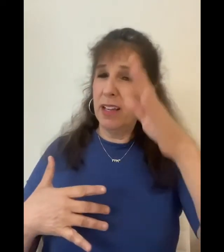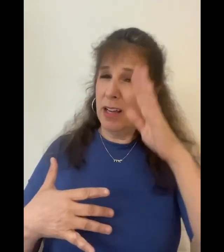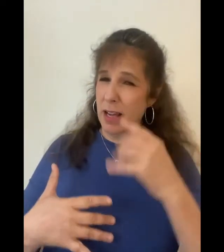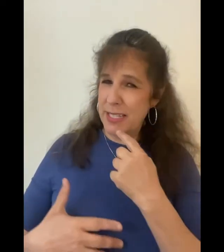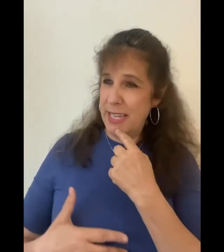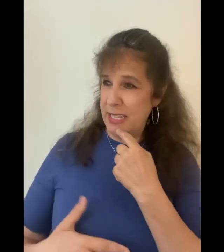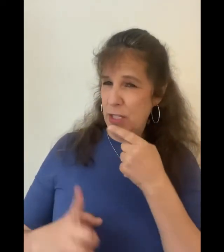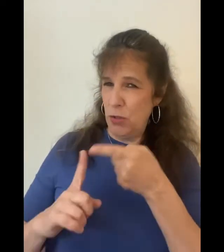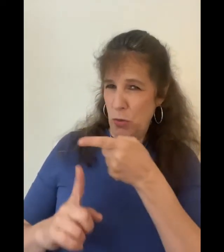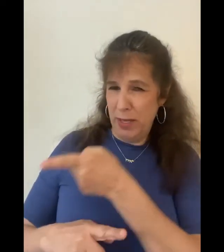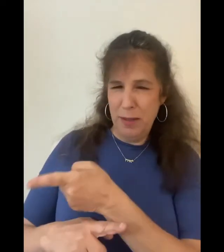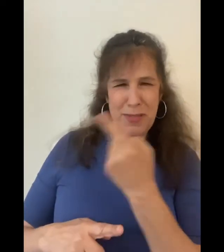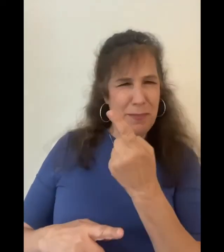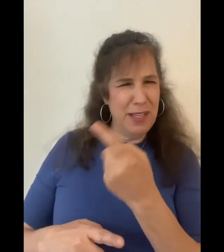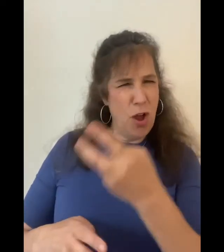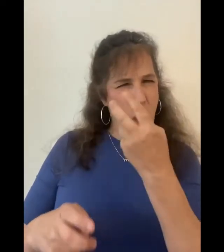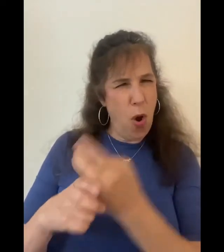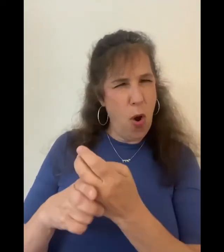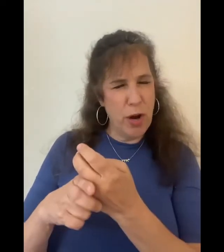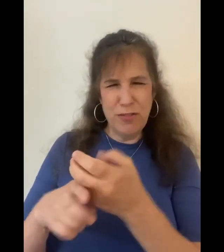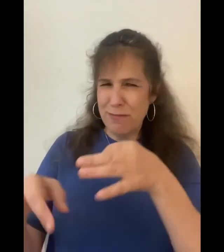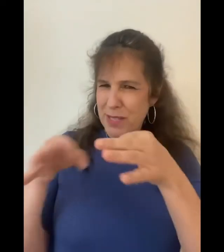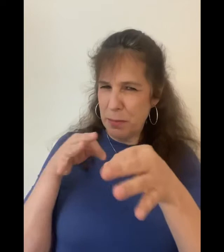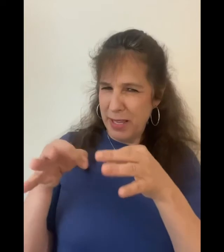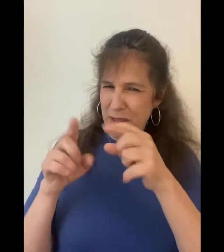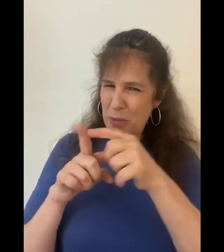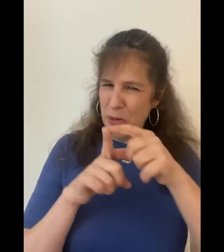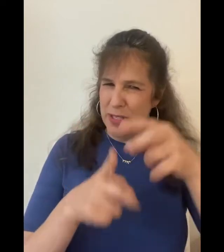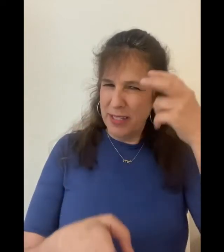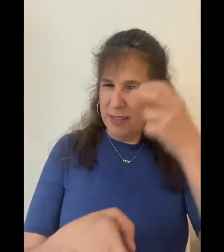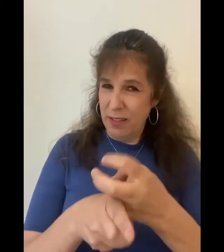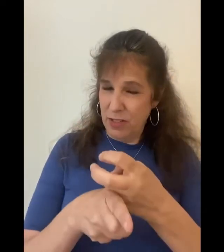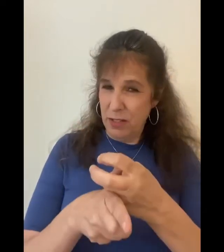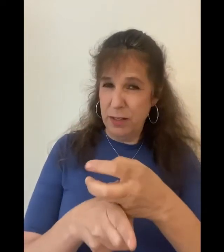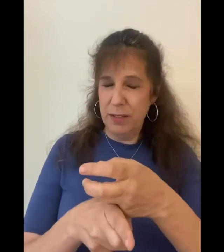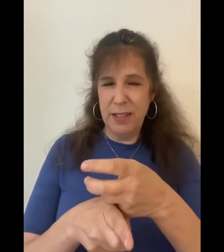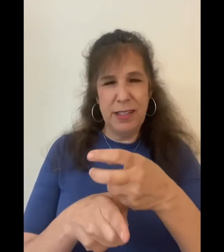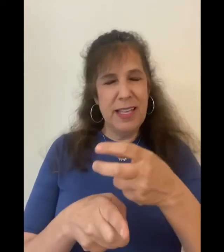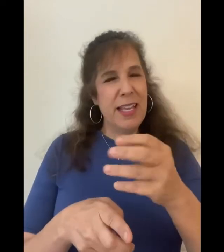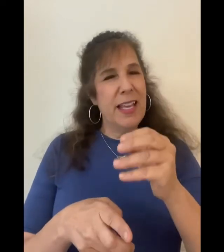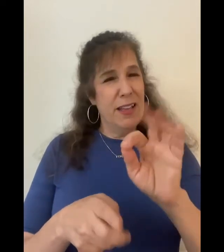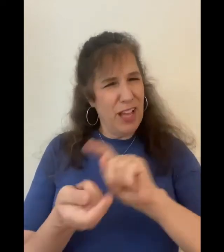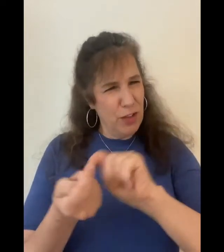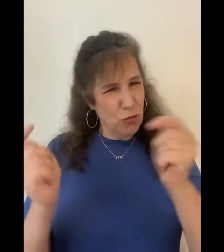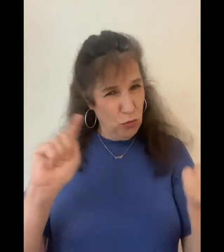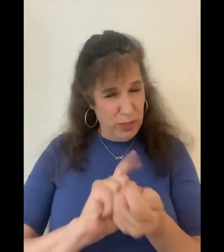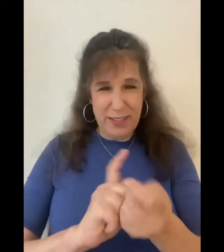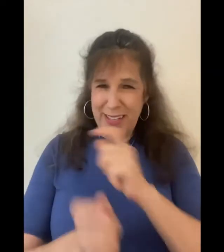very difficult to explain. The wording itself is just difficult. Just literally, if I translate it literally without